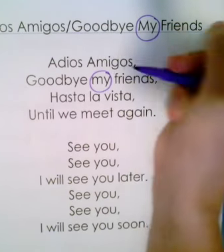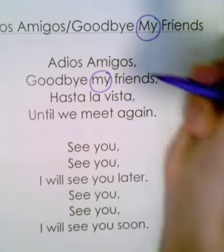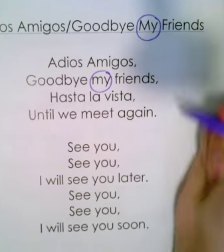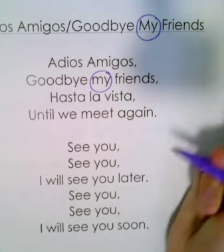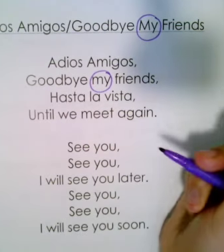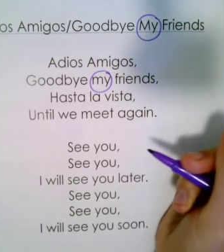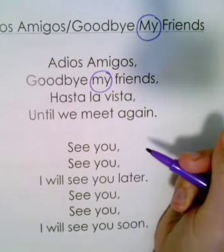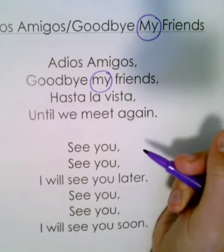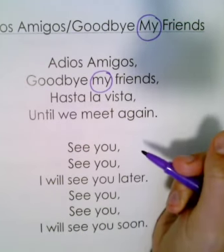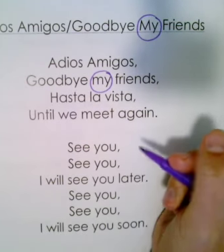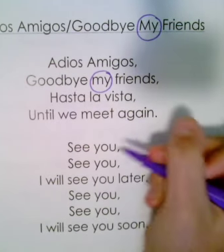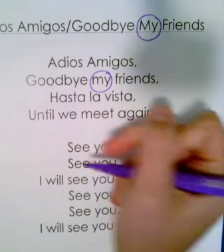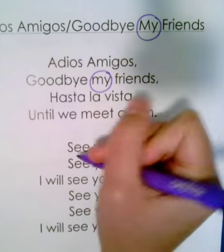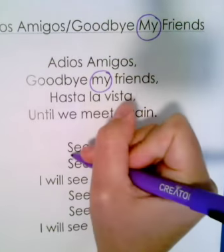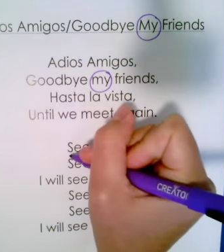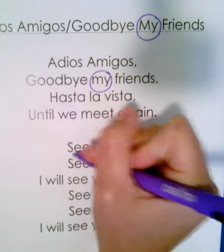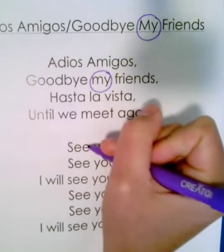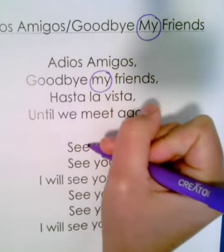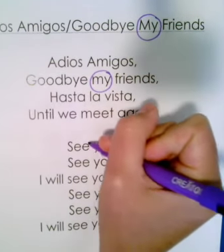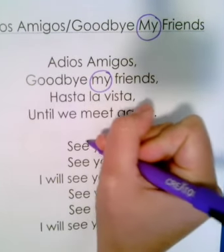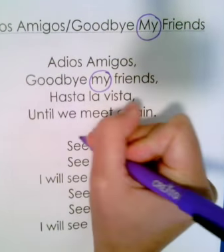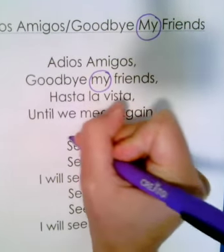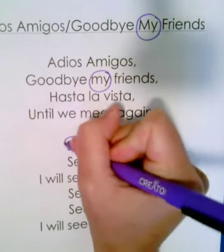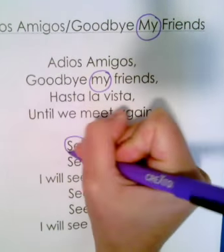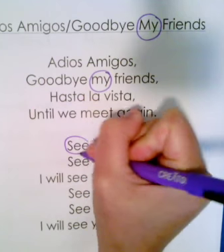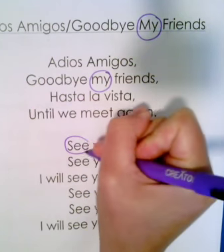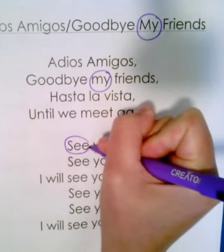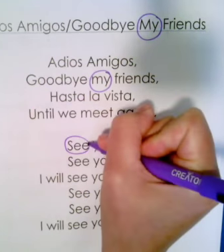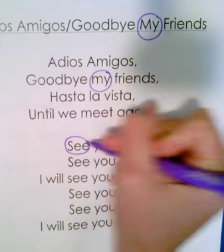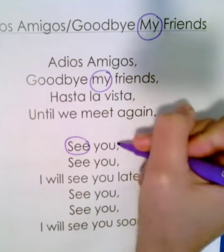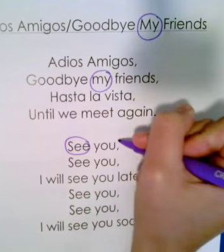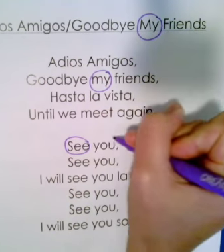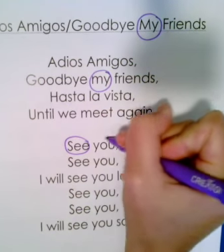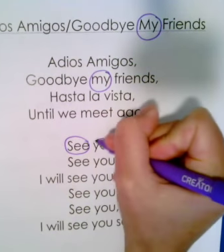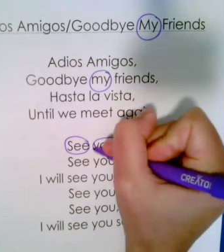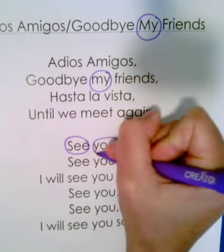find. M-Y spells my. We just are learning that one.